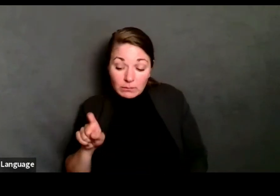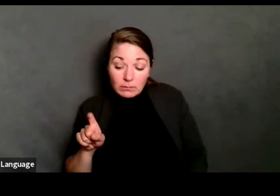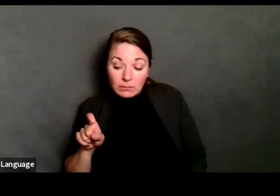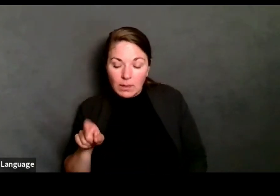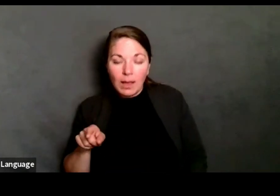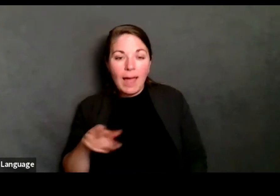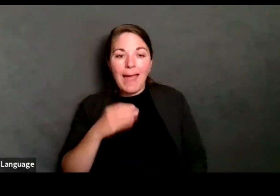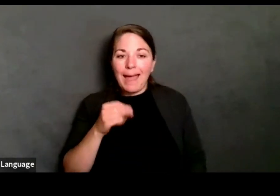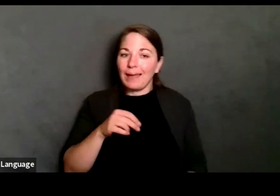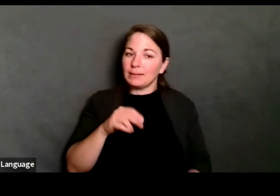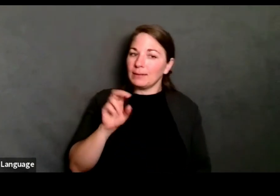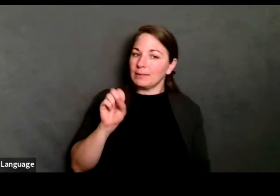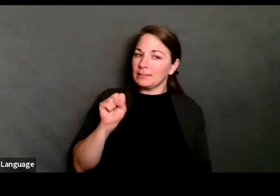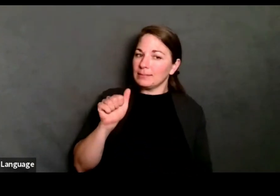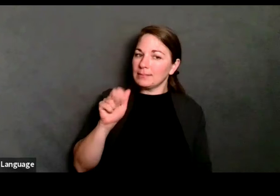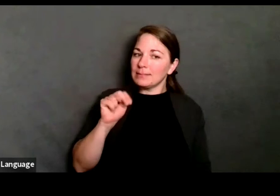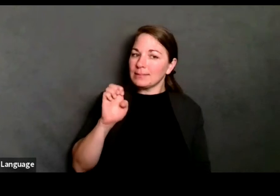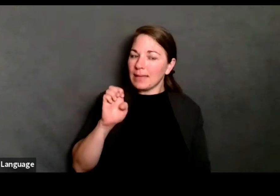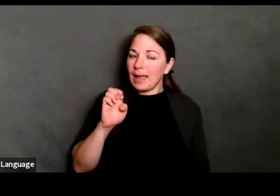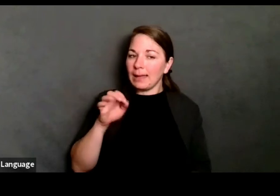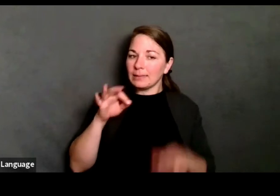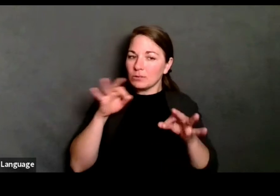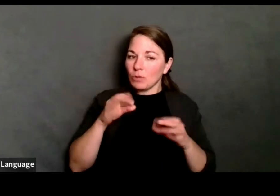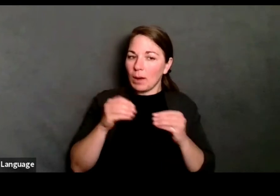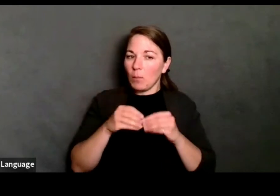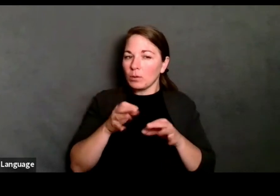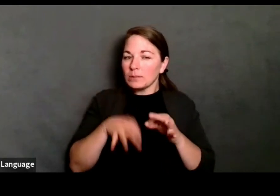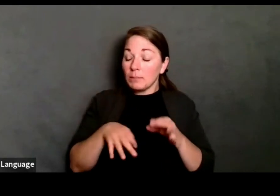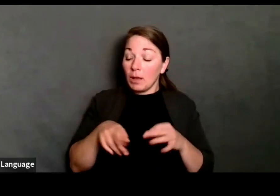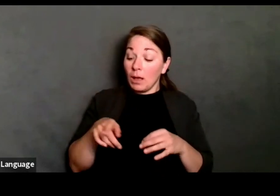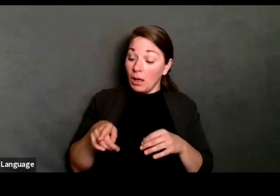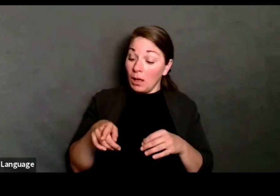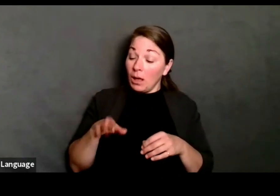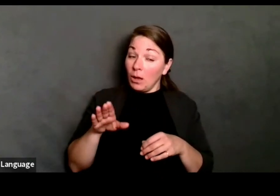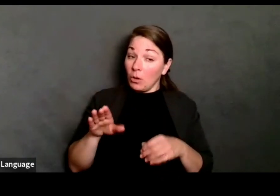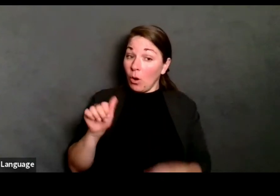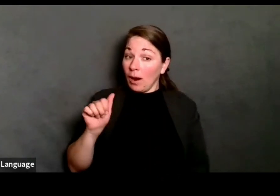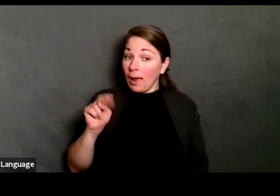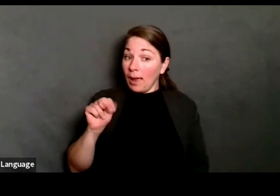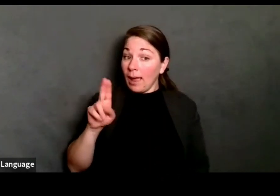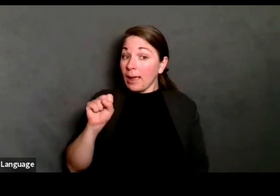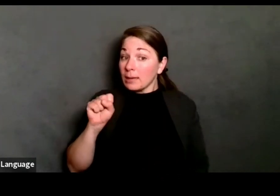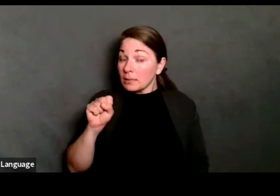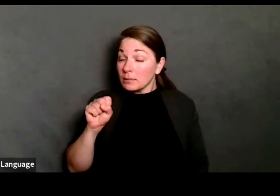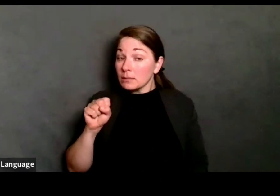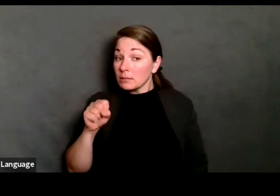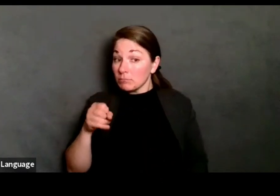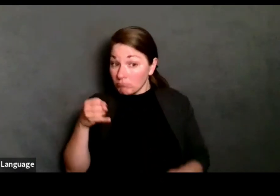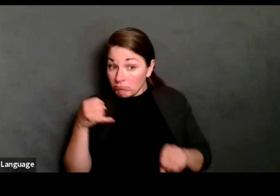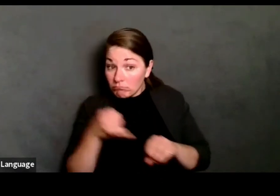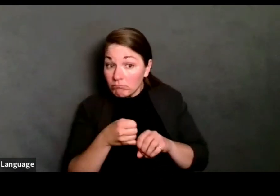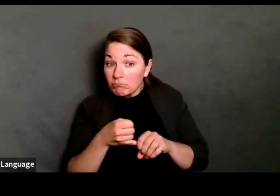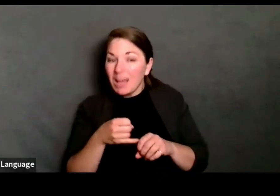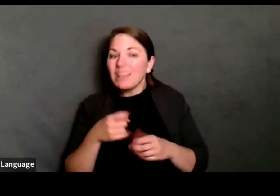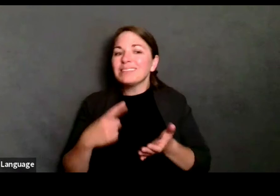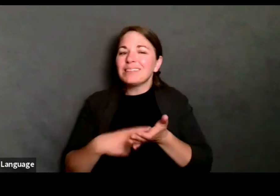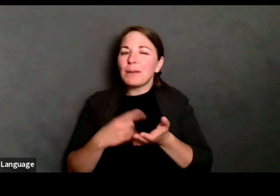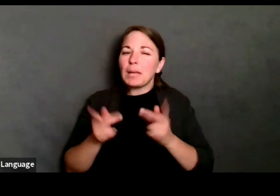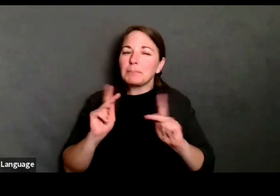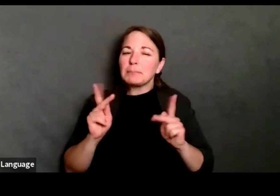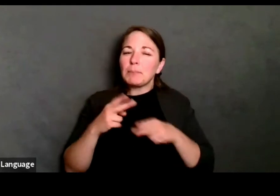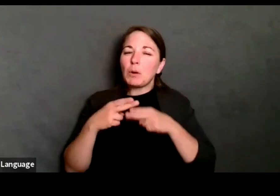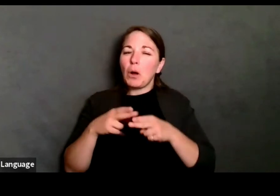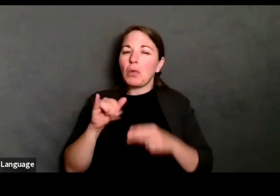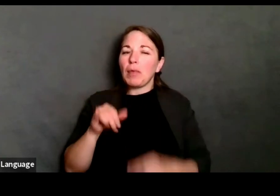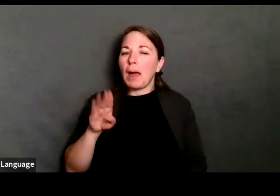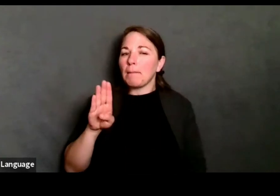describing things more simply, saying things like, what about penetration of your anus, or what sometimes people call butt sex? If the